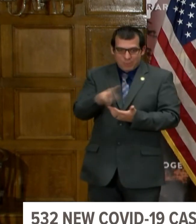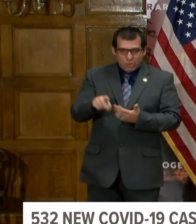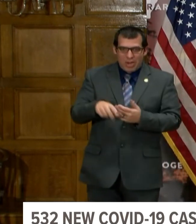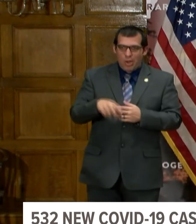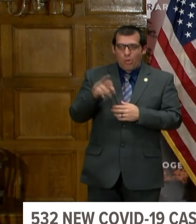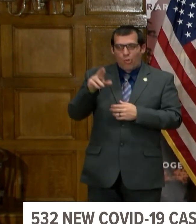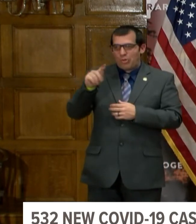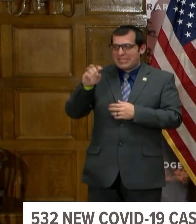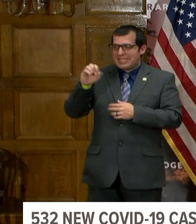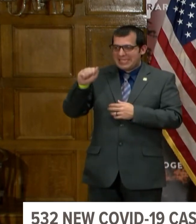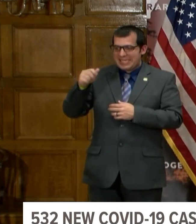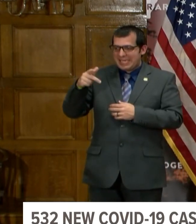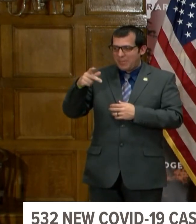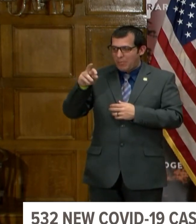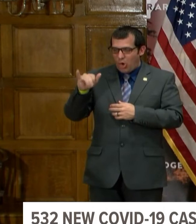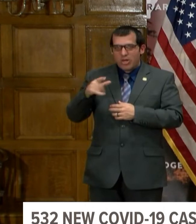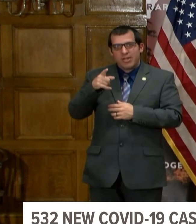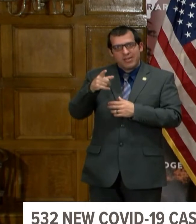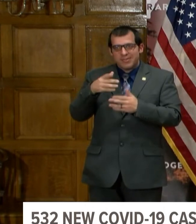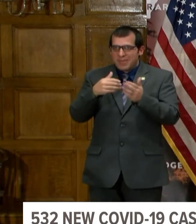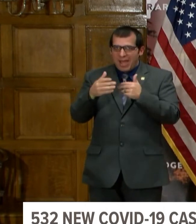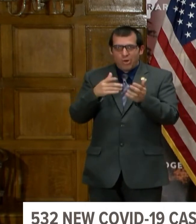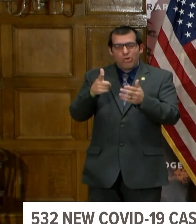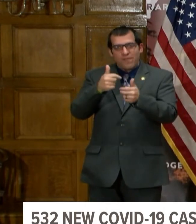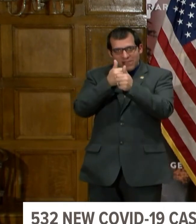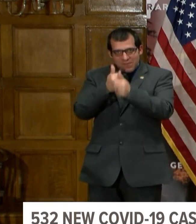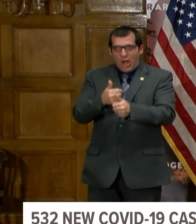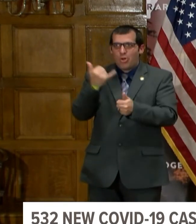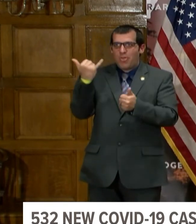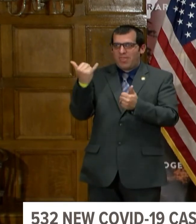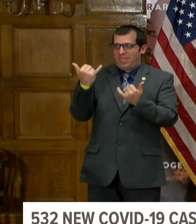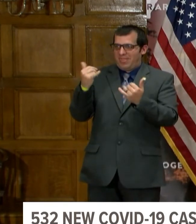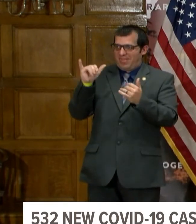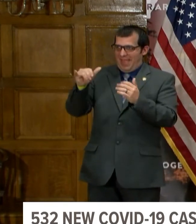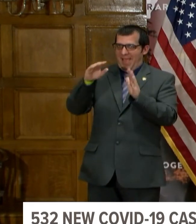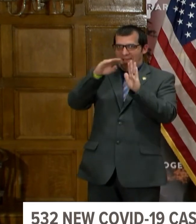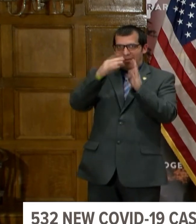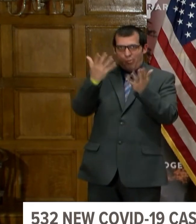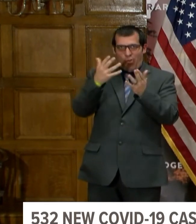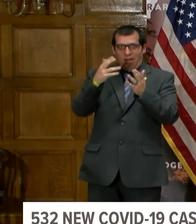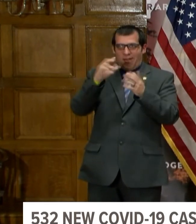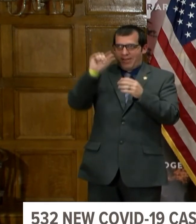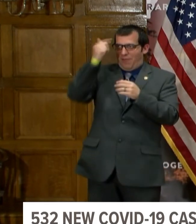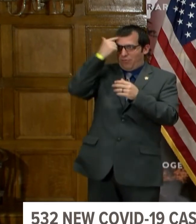Tea Party, follow the public health guidelines. That's my message.